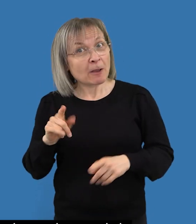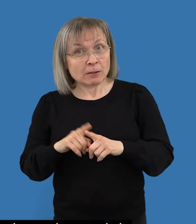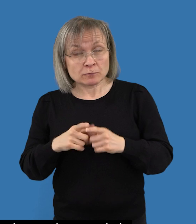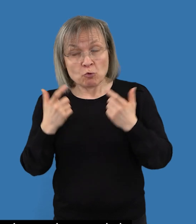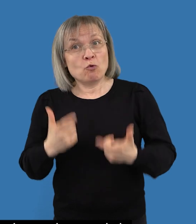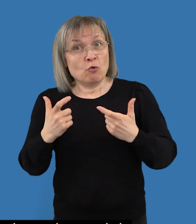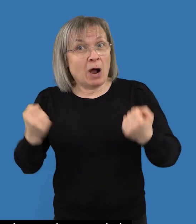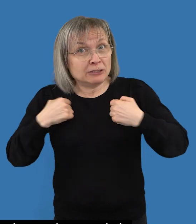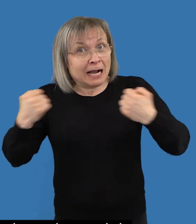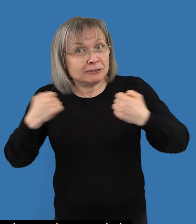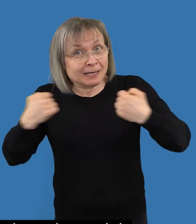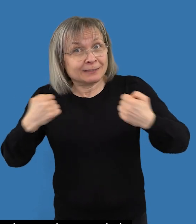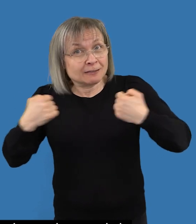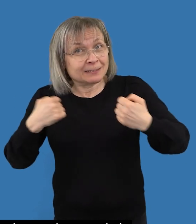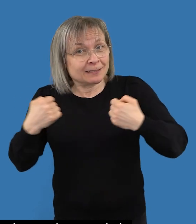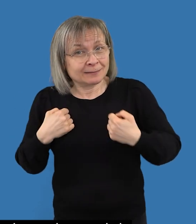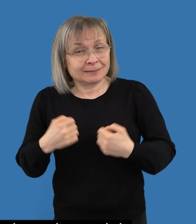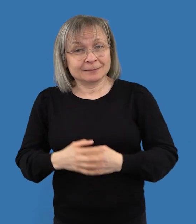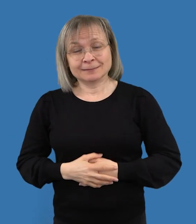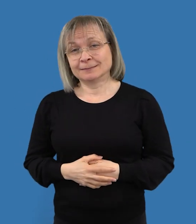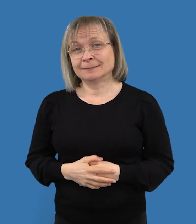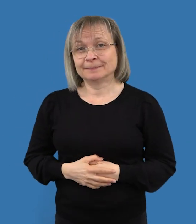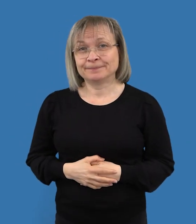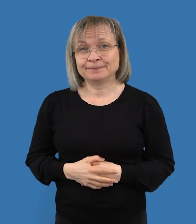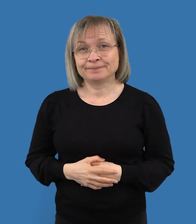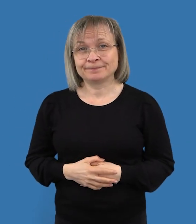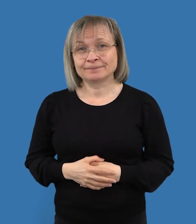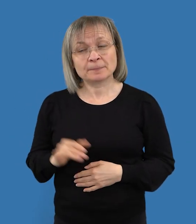They may also exercise excessively.